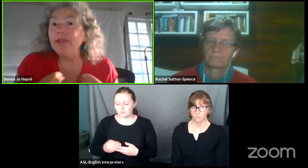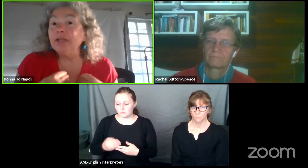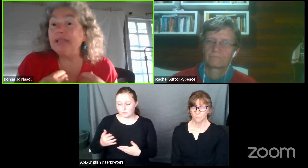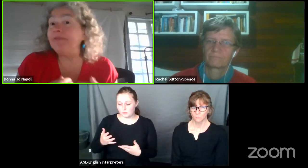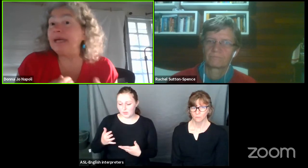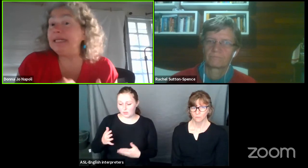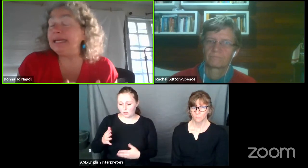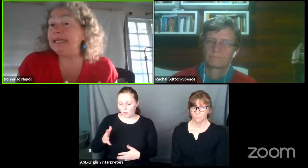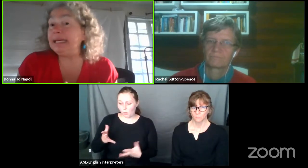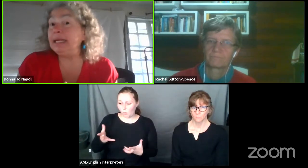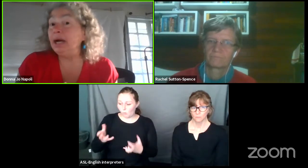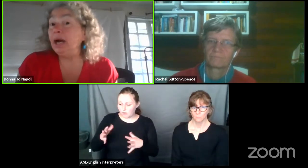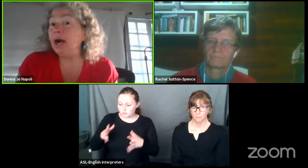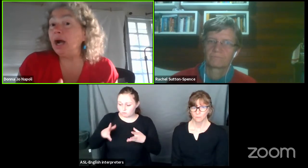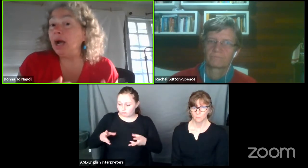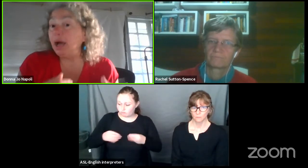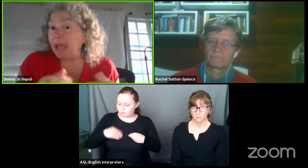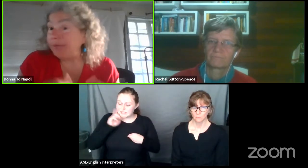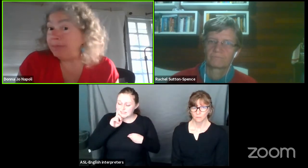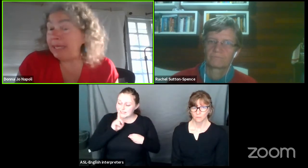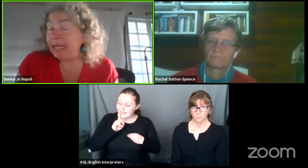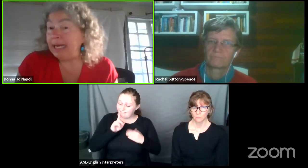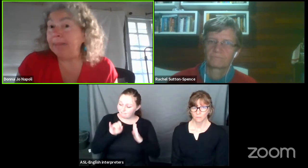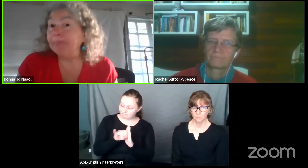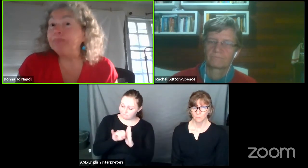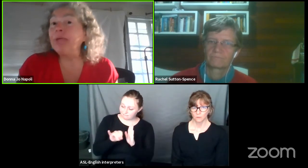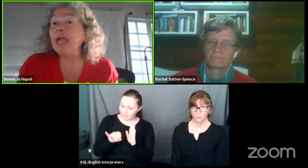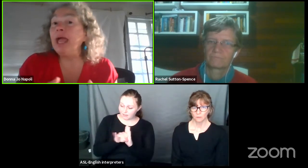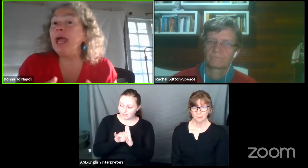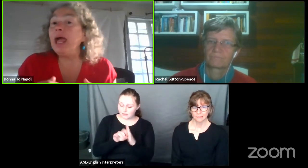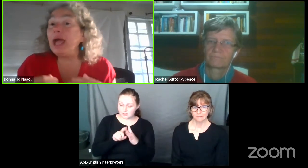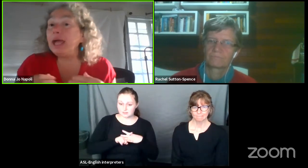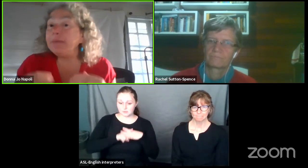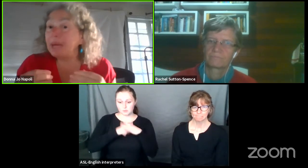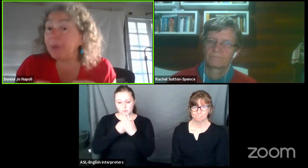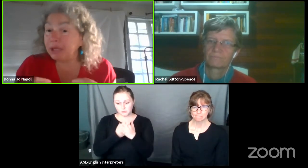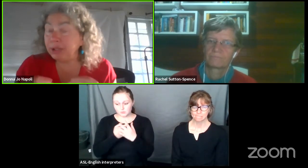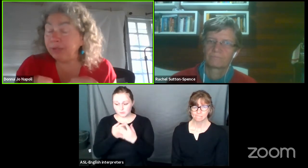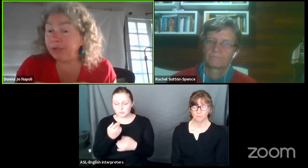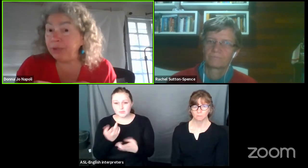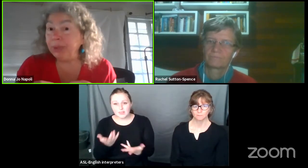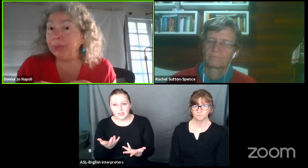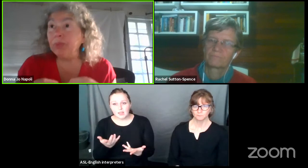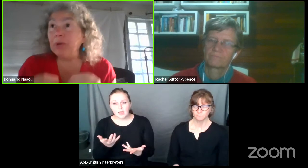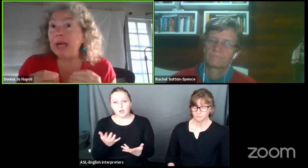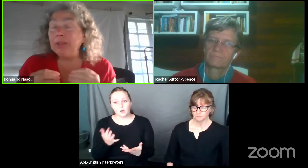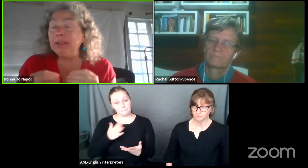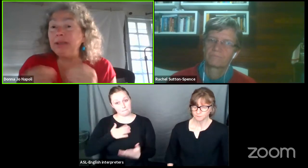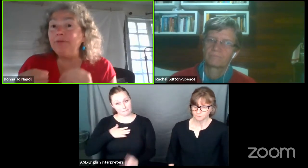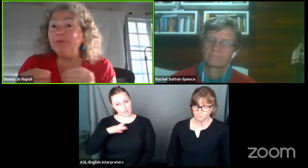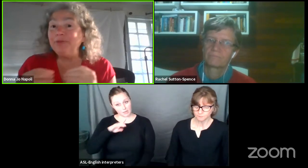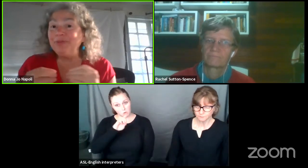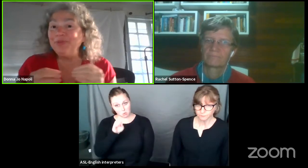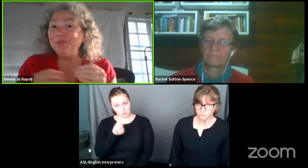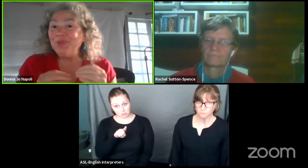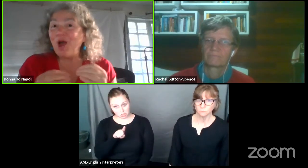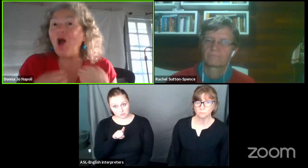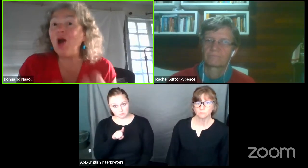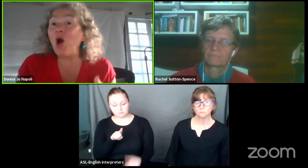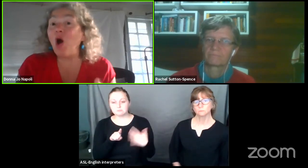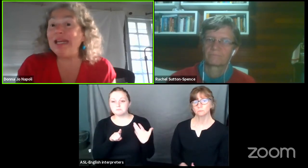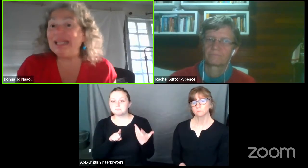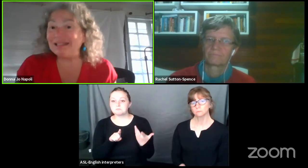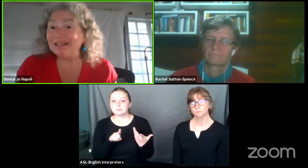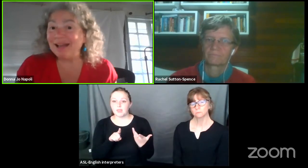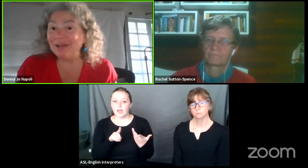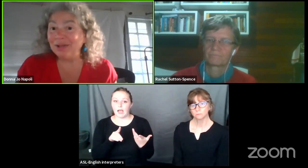own their deaf identity at the beginning. And my question for you, what I would love